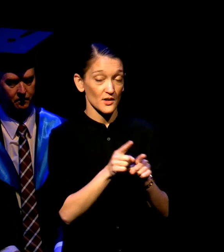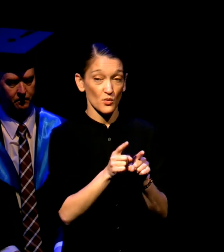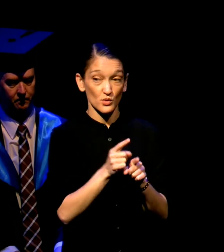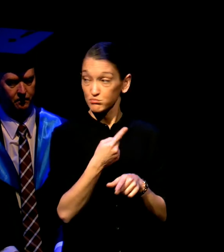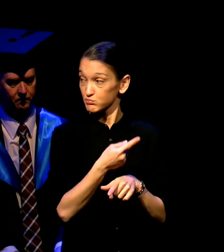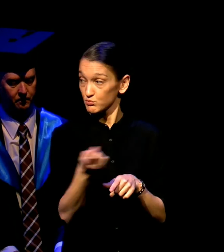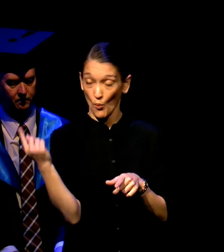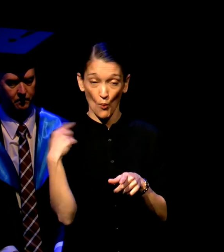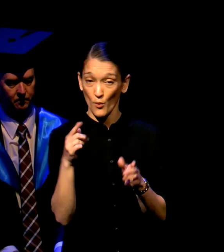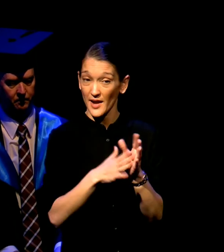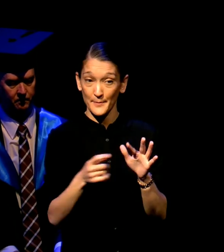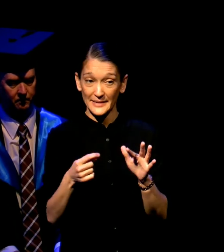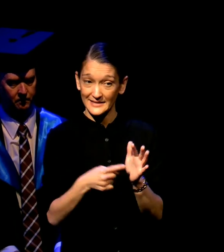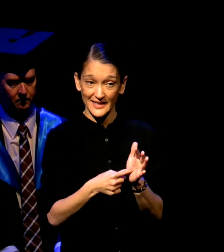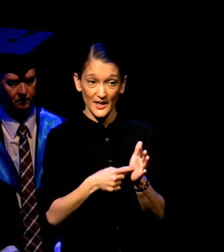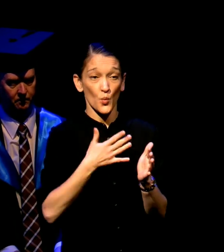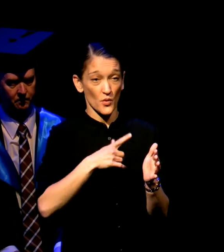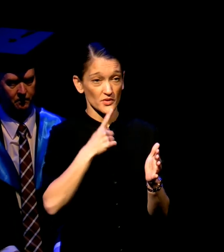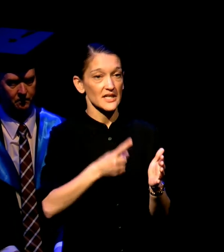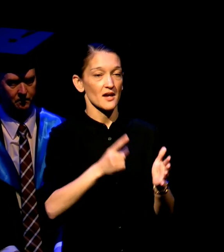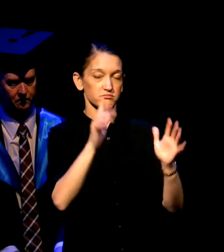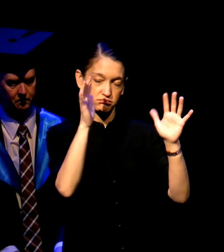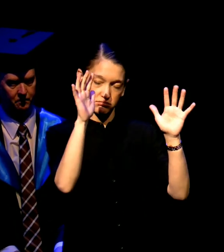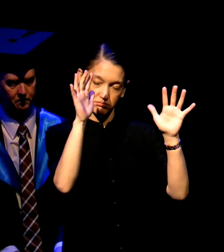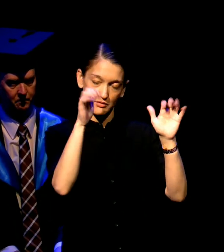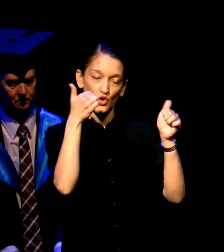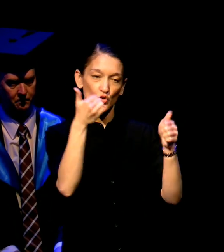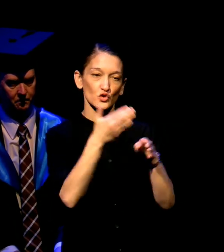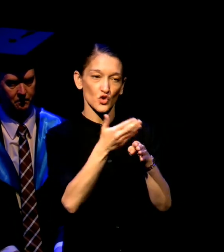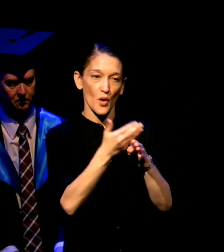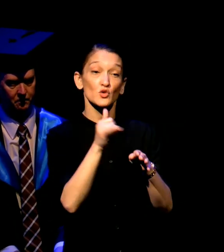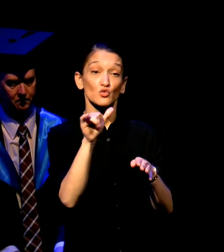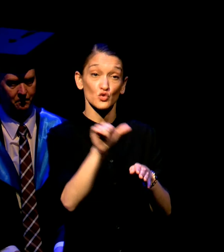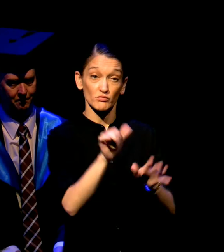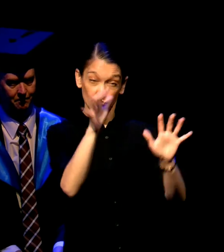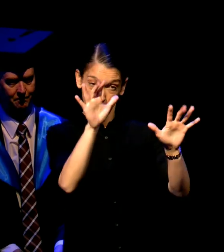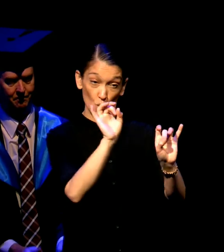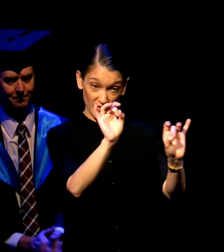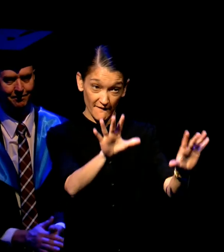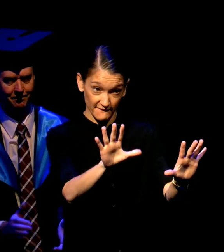Melbourne Polytechnic, well done, you did it. You deserve to give yourself another round of applause.